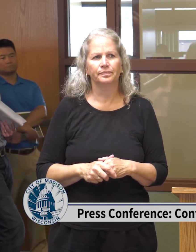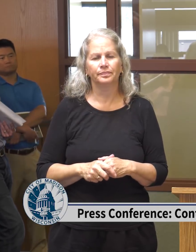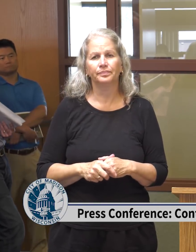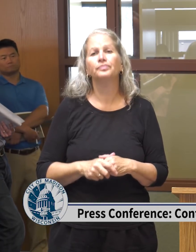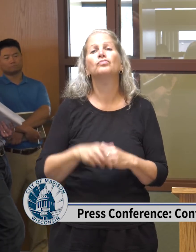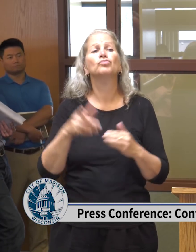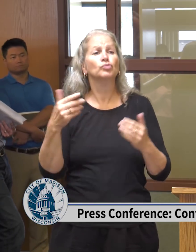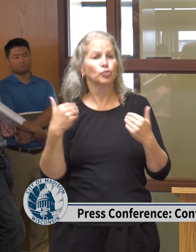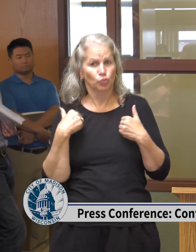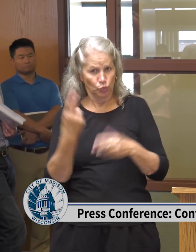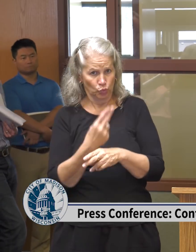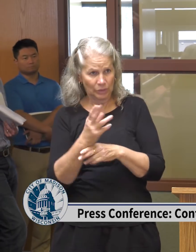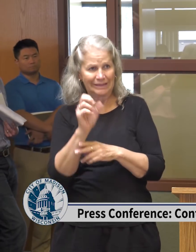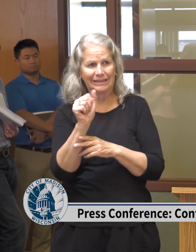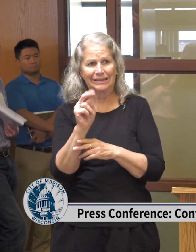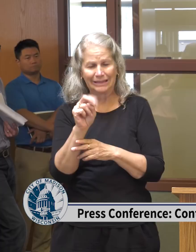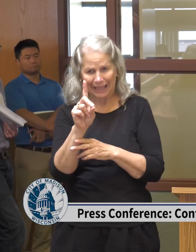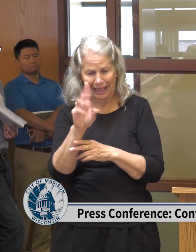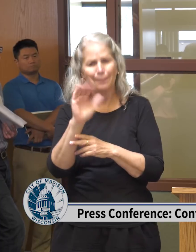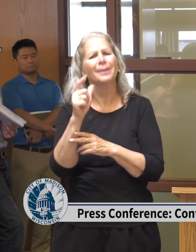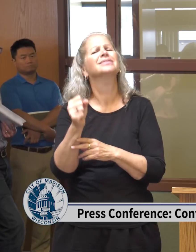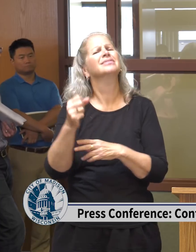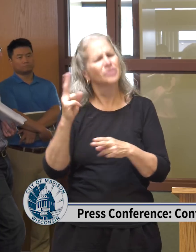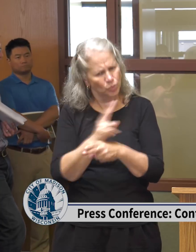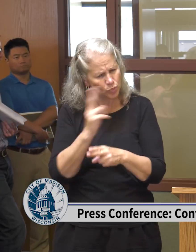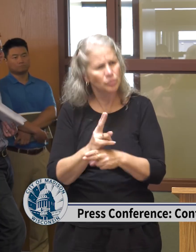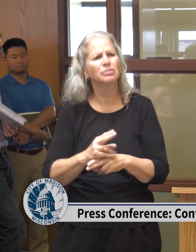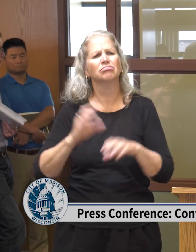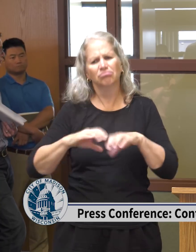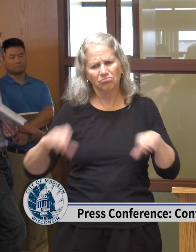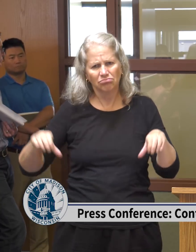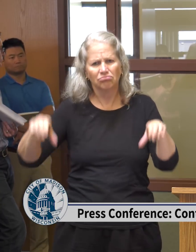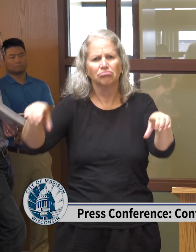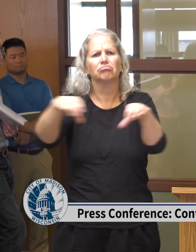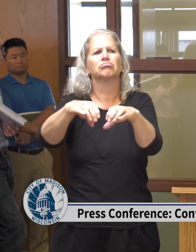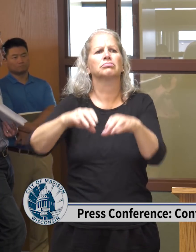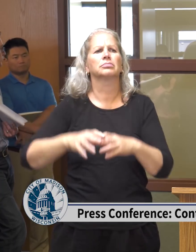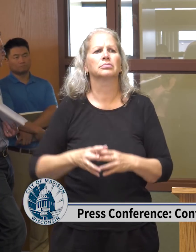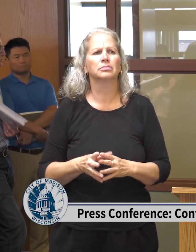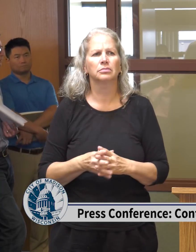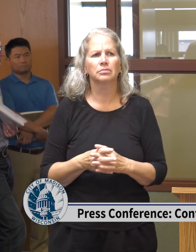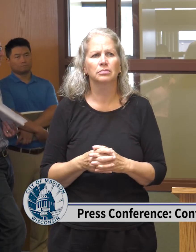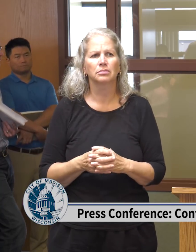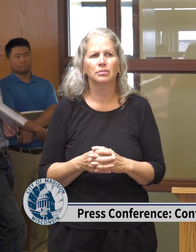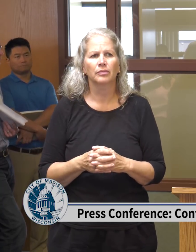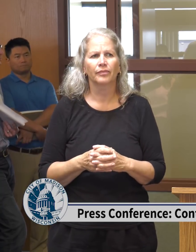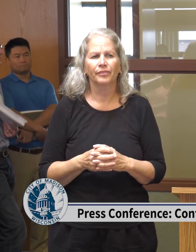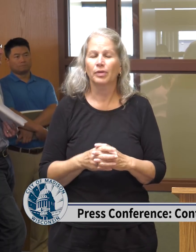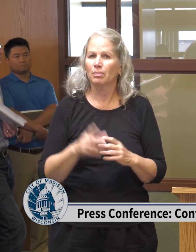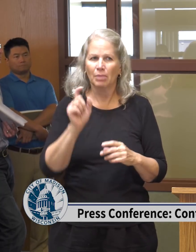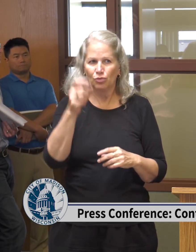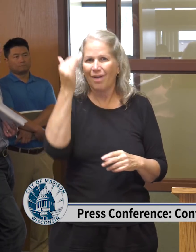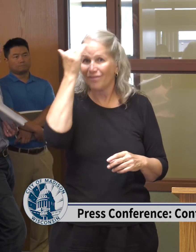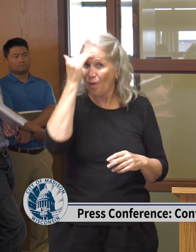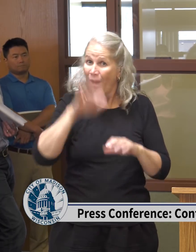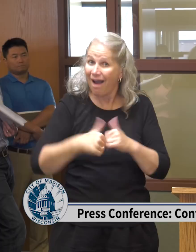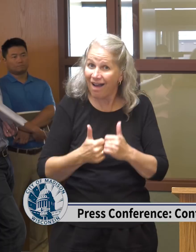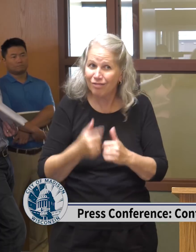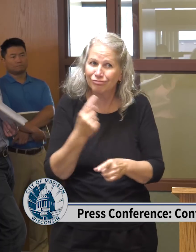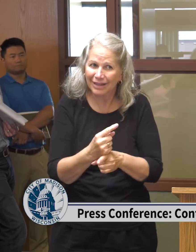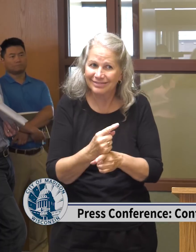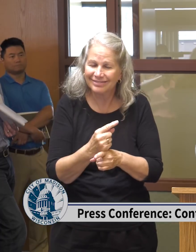property. I just drove by an area where I saw sandbags around a home.